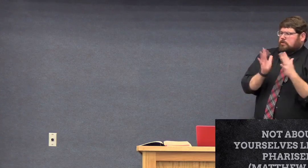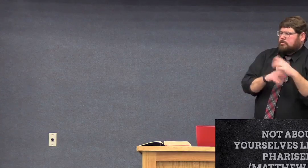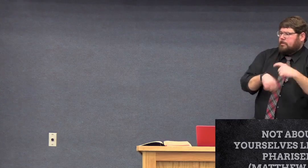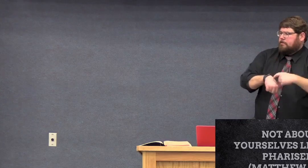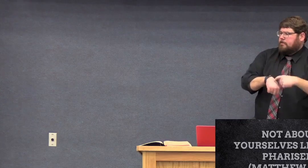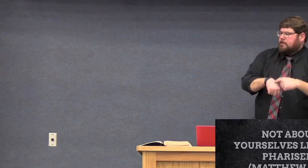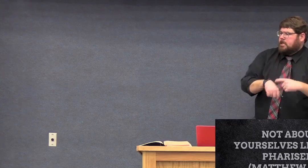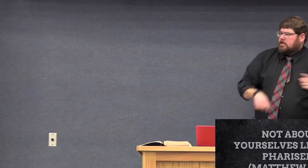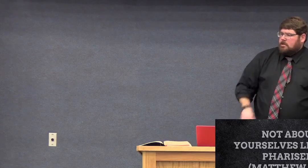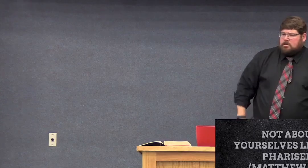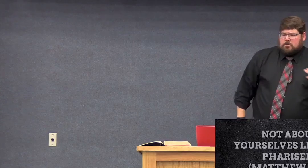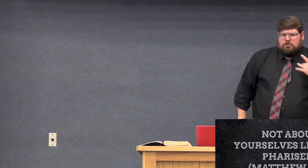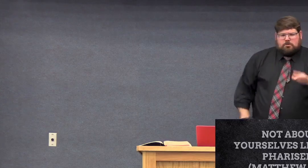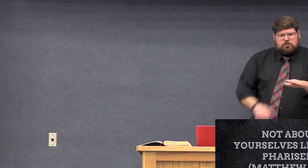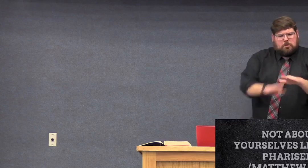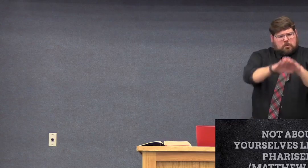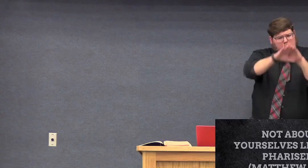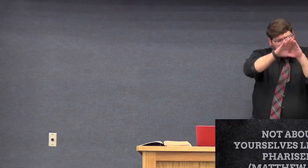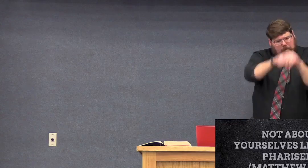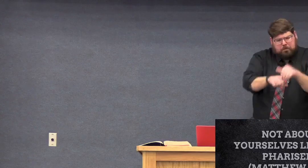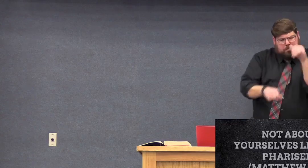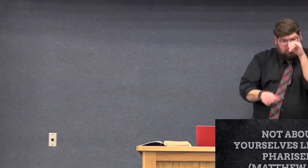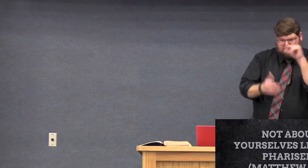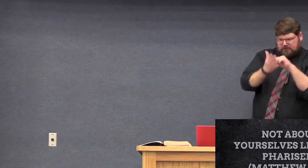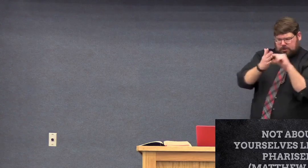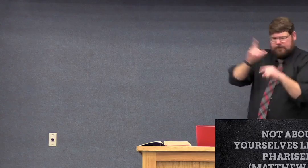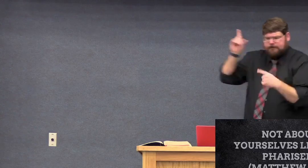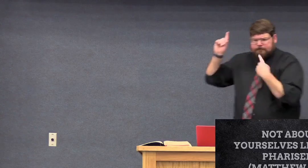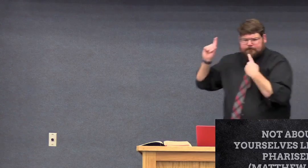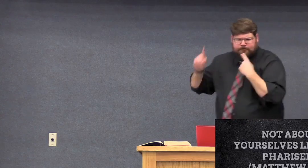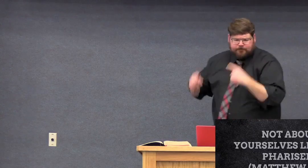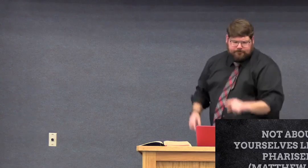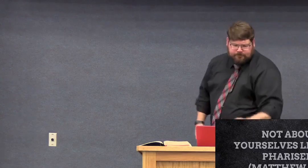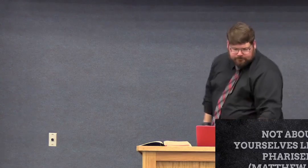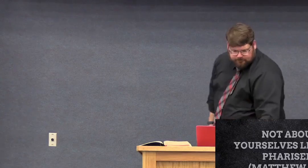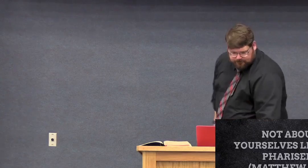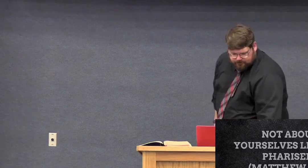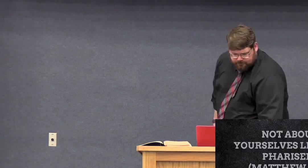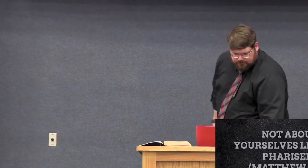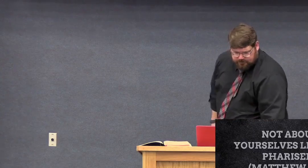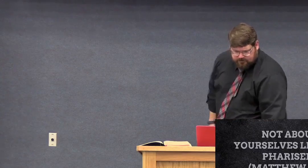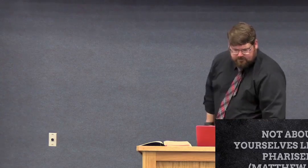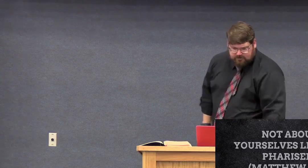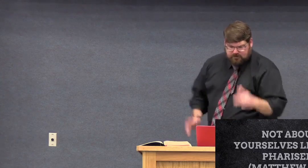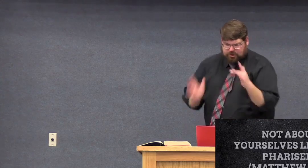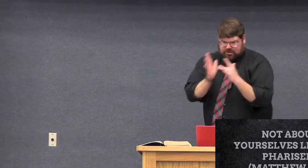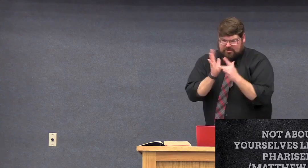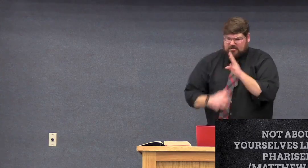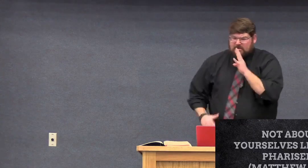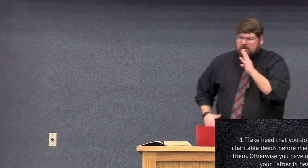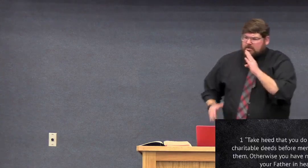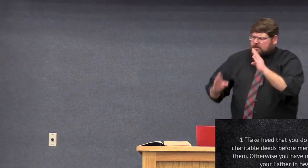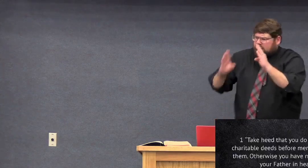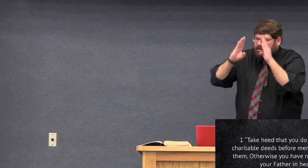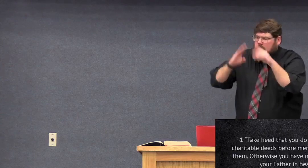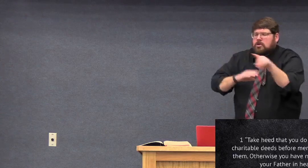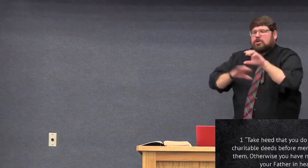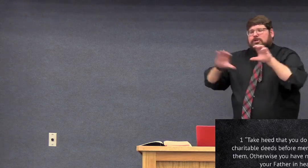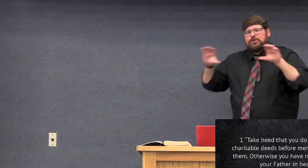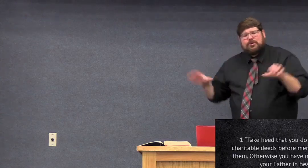they hated Jesus when he was there. The religious groups, Jesus called these people